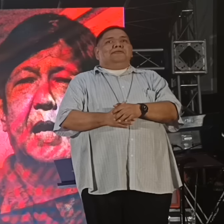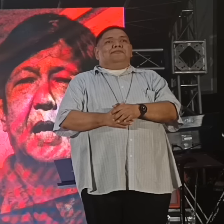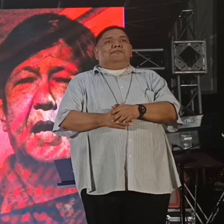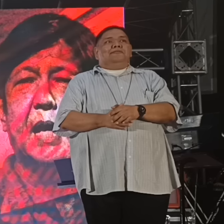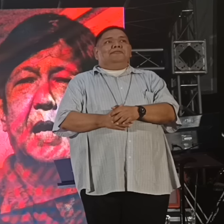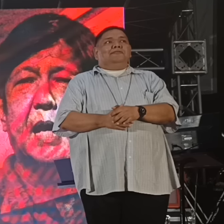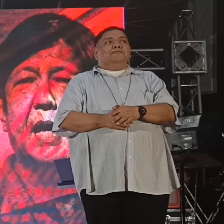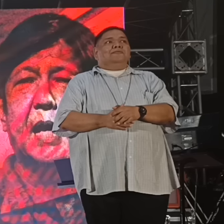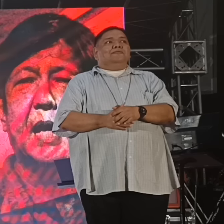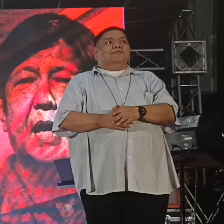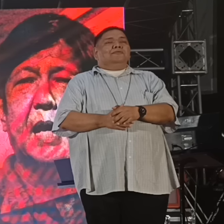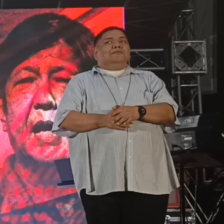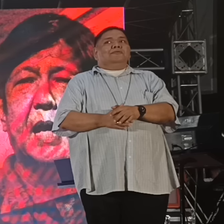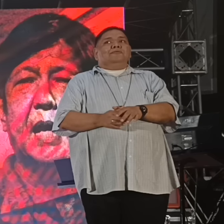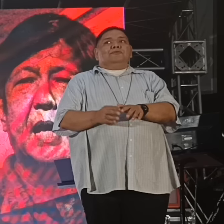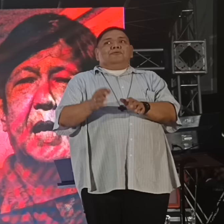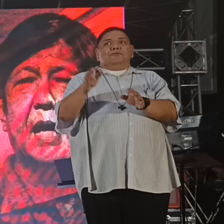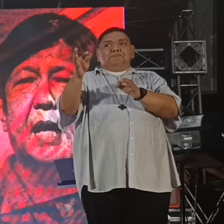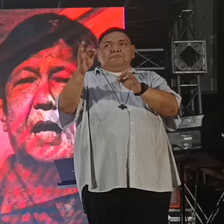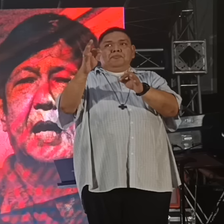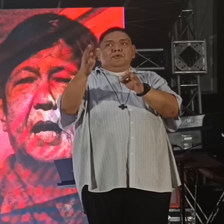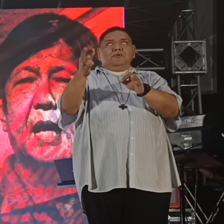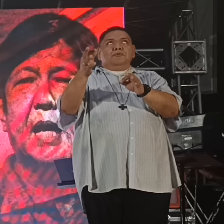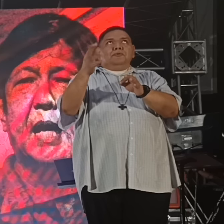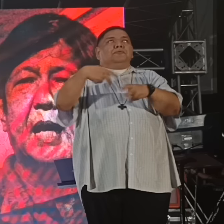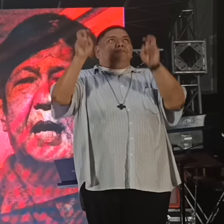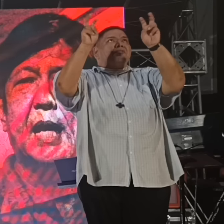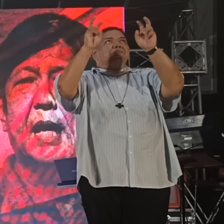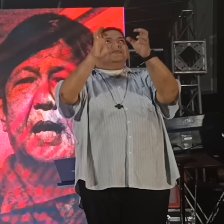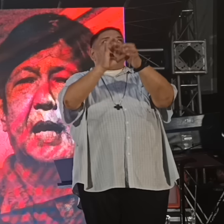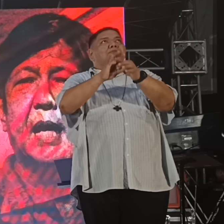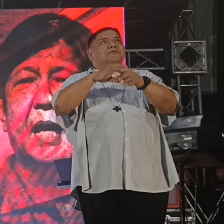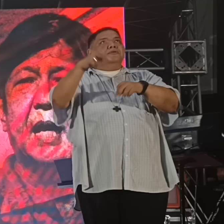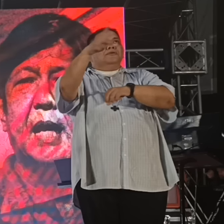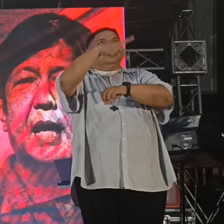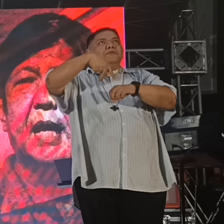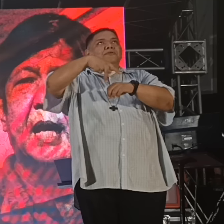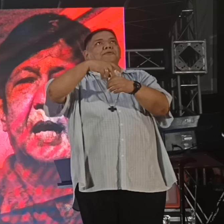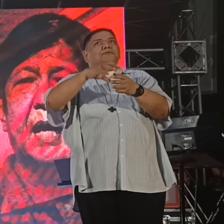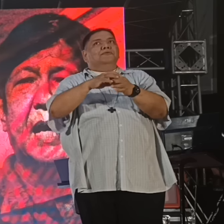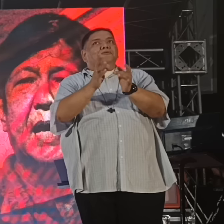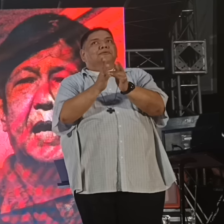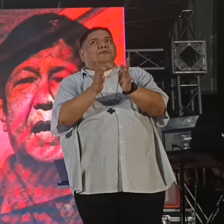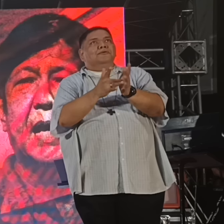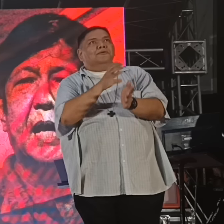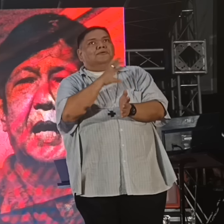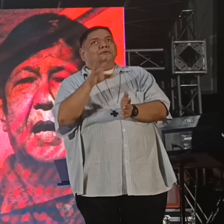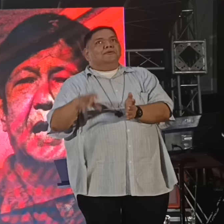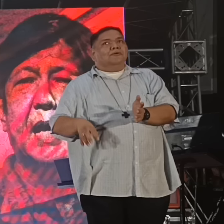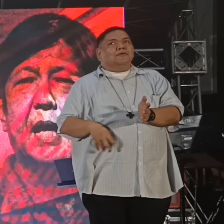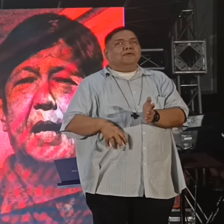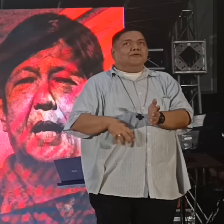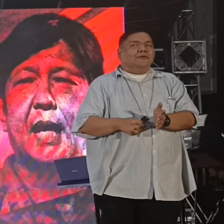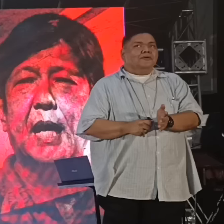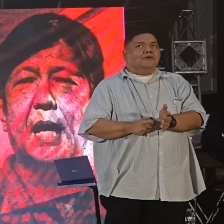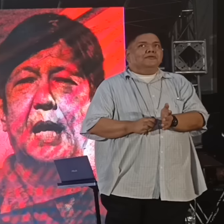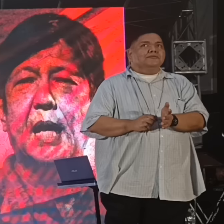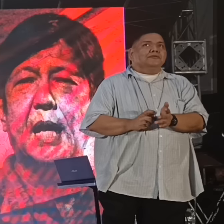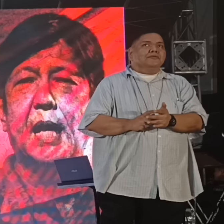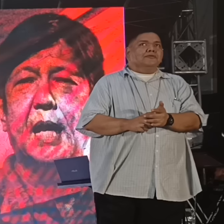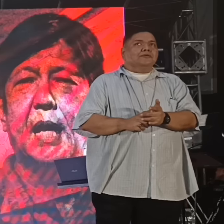Jesus. Let me tell you about the Kingdom of Jesus Christ. Kasi yung iba po mga issue muna, no? I'll talk about the Kingdom of